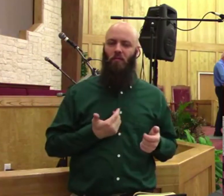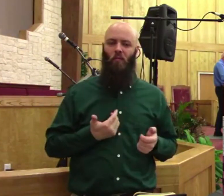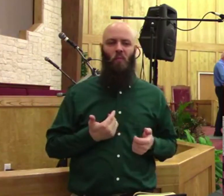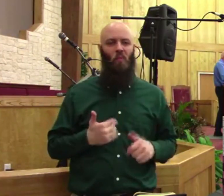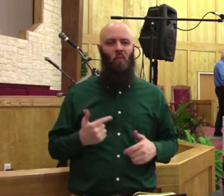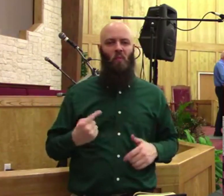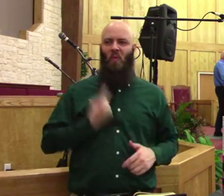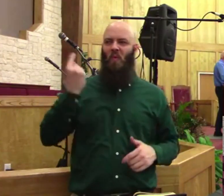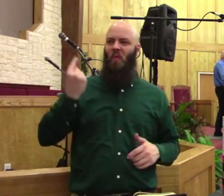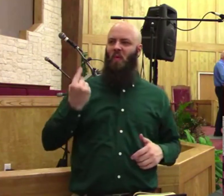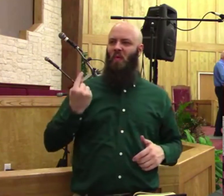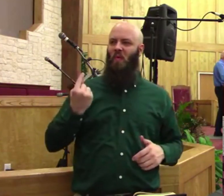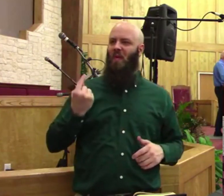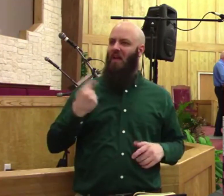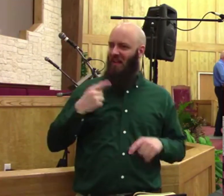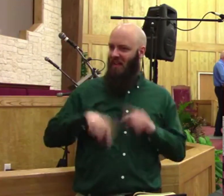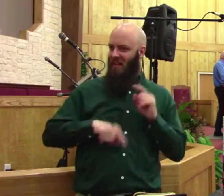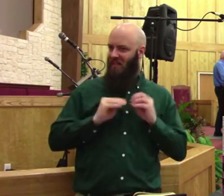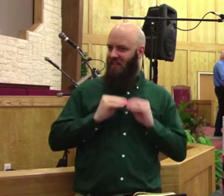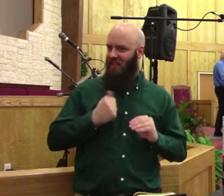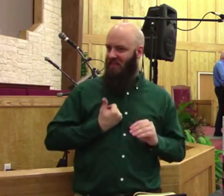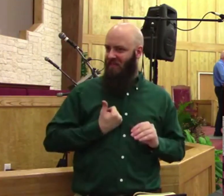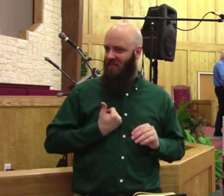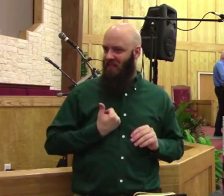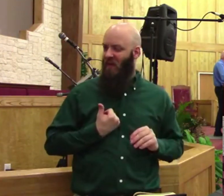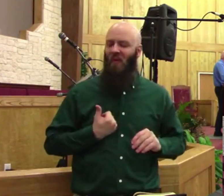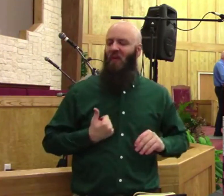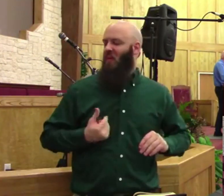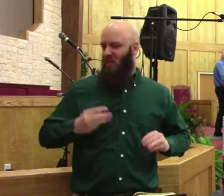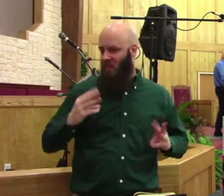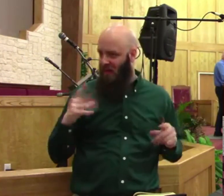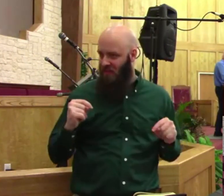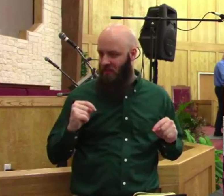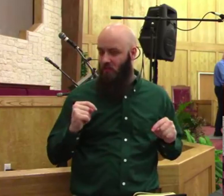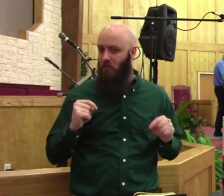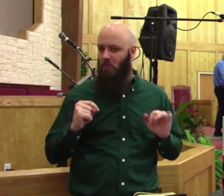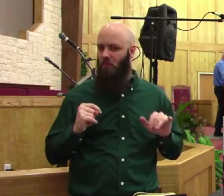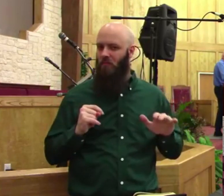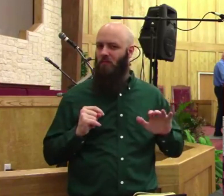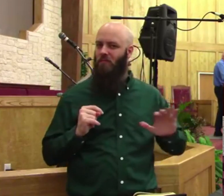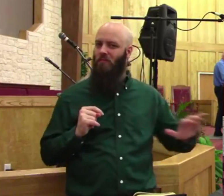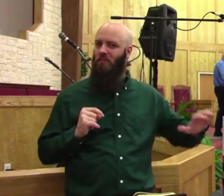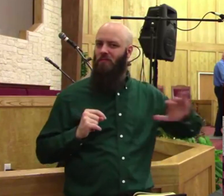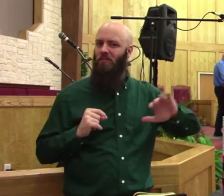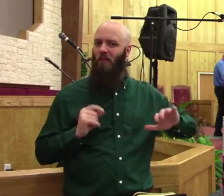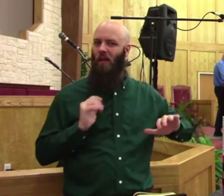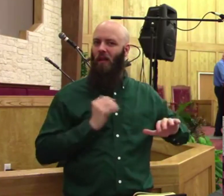to tell us we can't fix ourselves. I mean, after all,